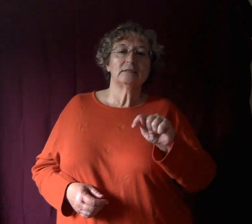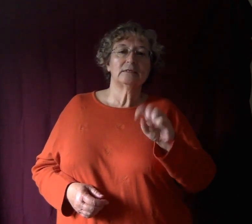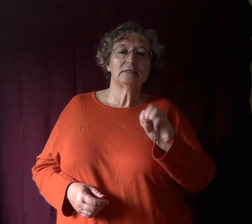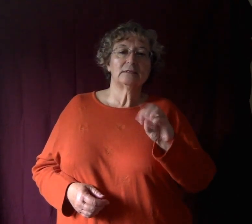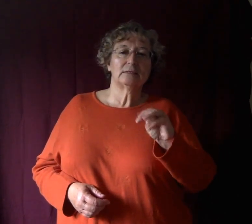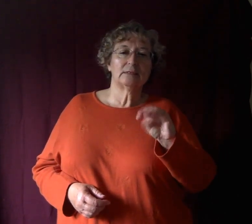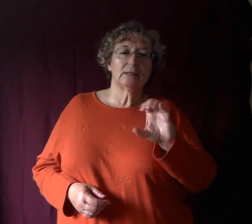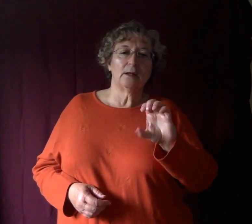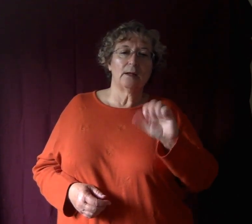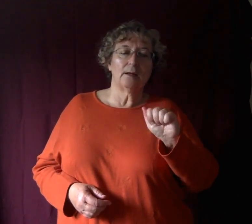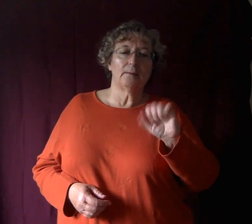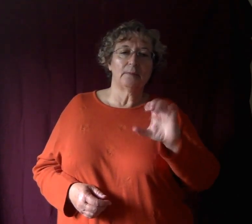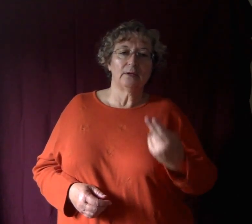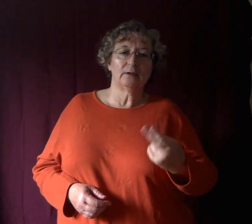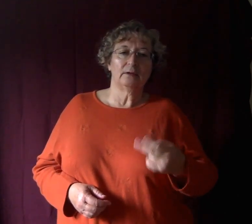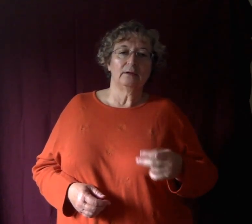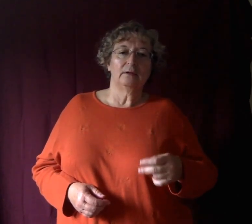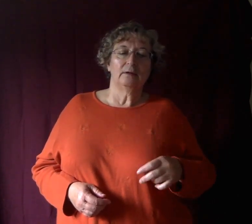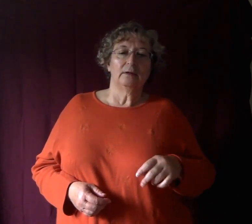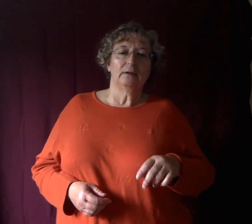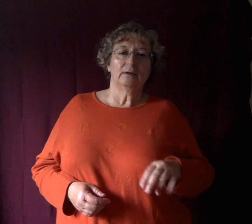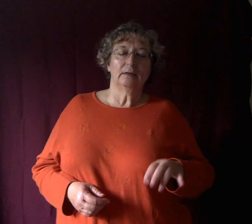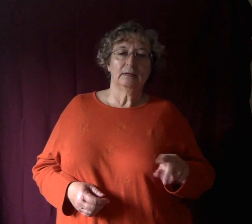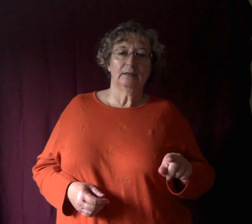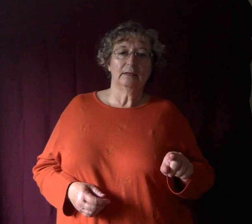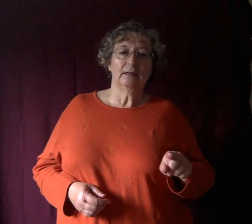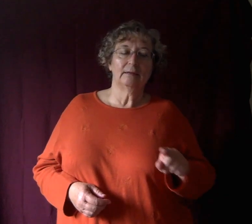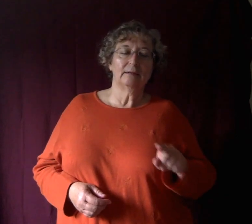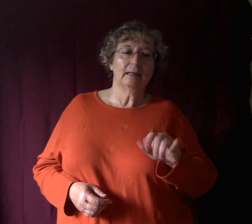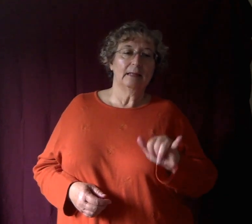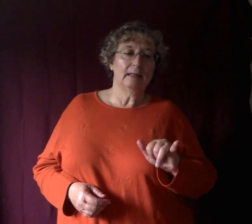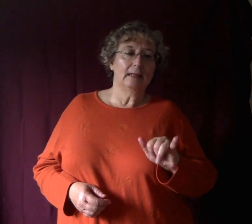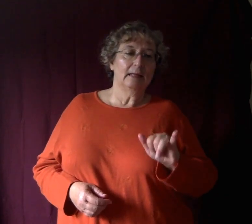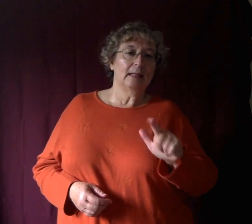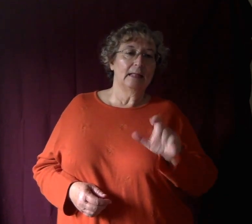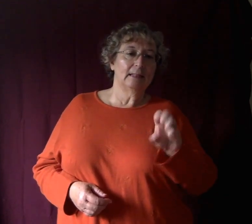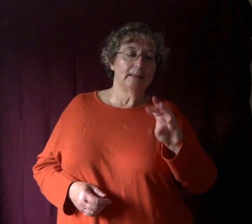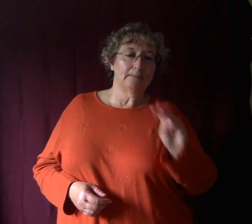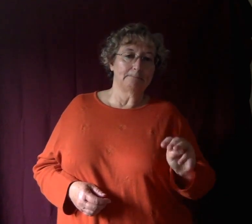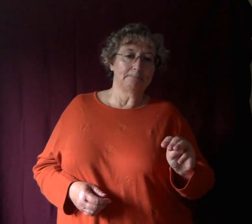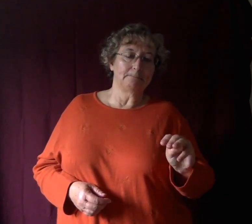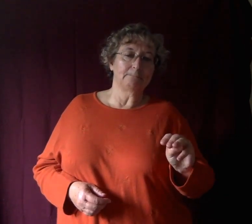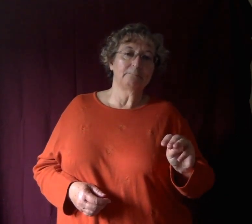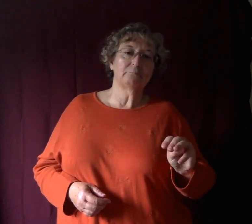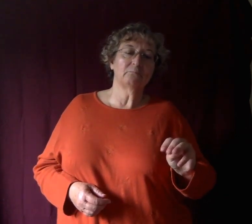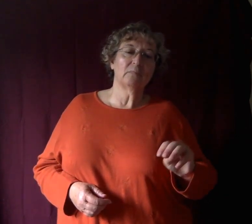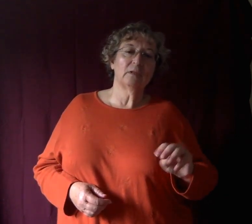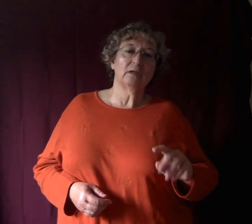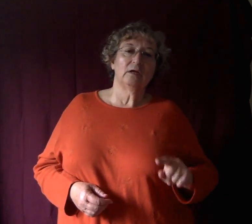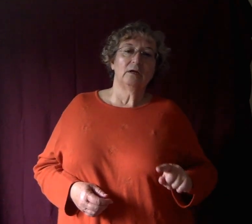as the jejunum and the ileum, respectively. The small intestine will